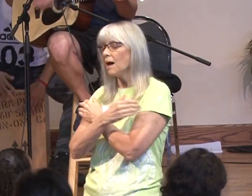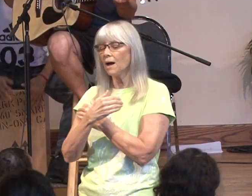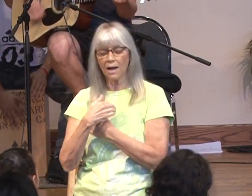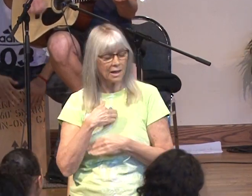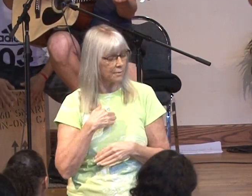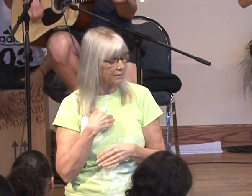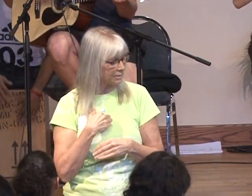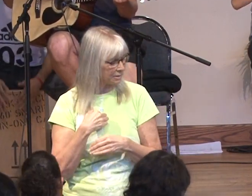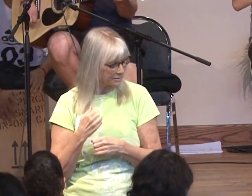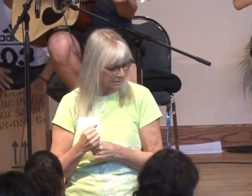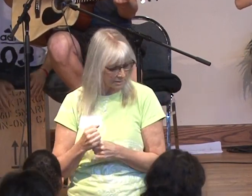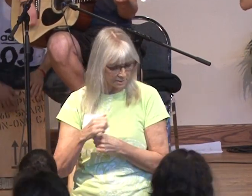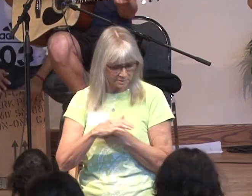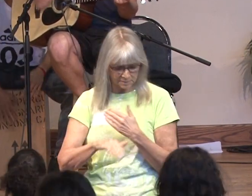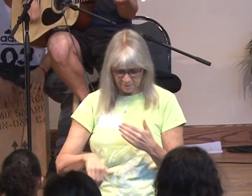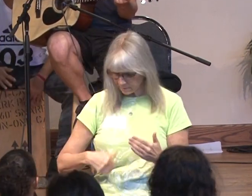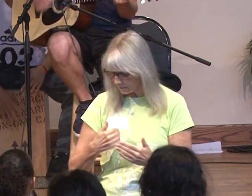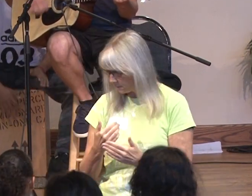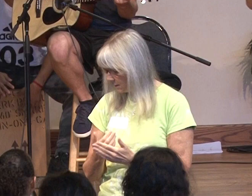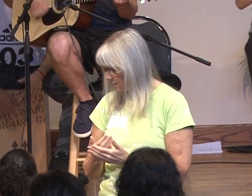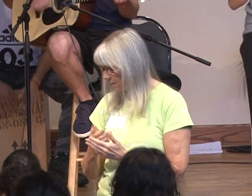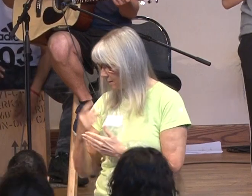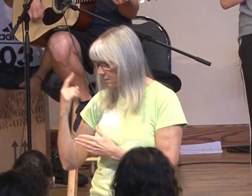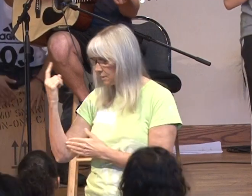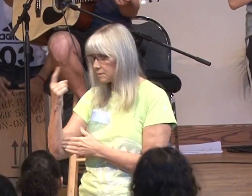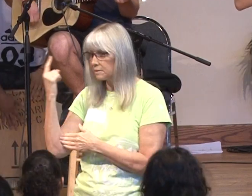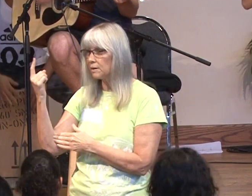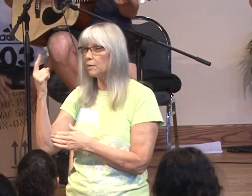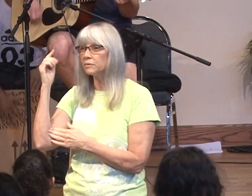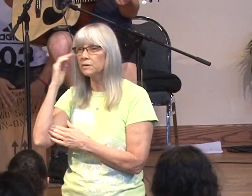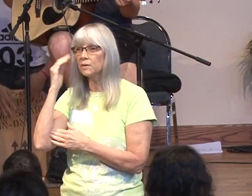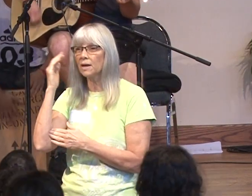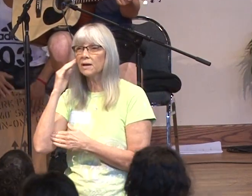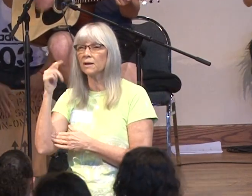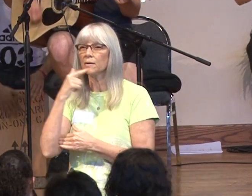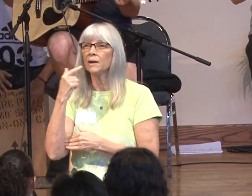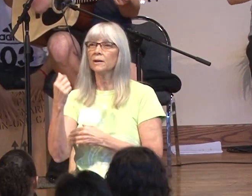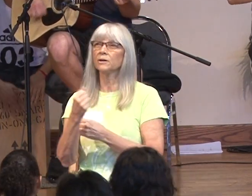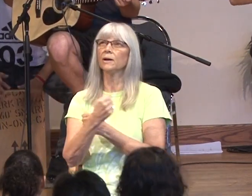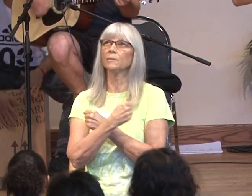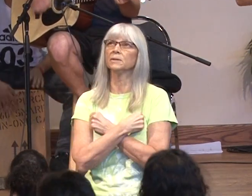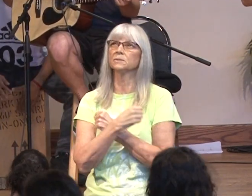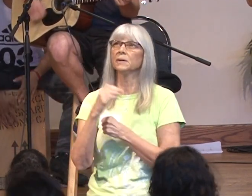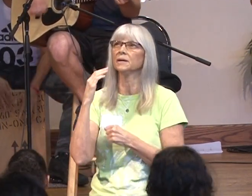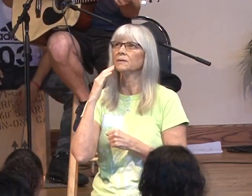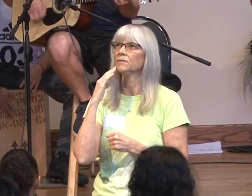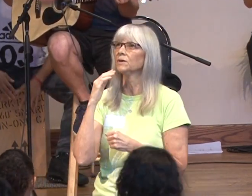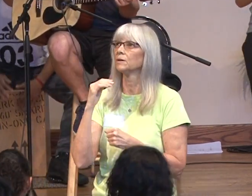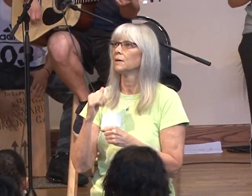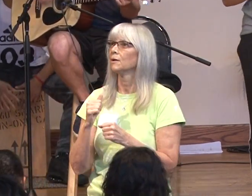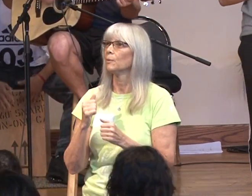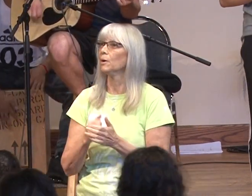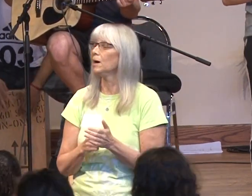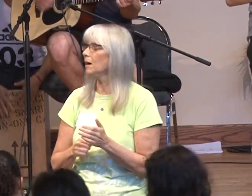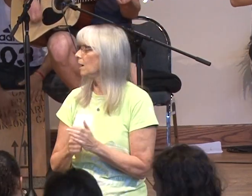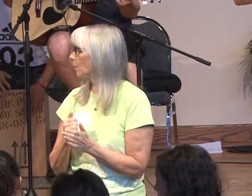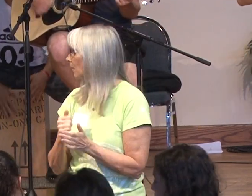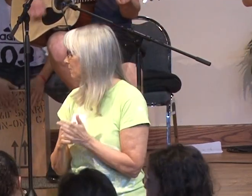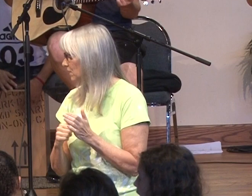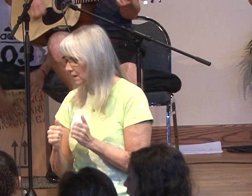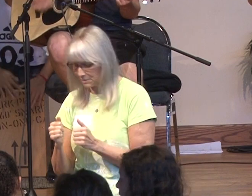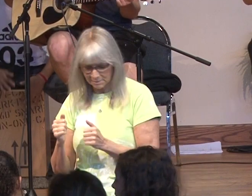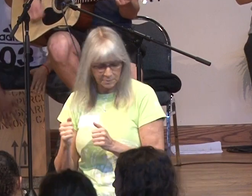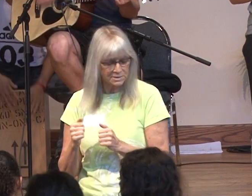love. And no one else can love me like I love you, Lord. Cause I was made unique in